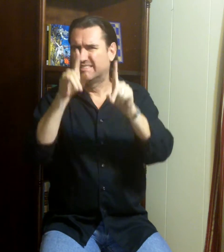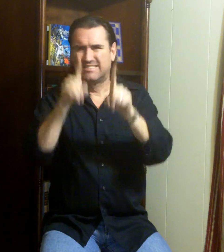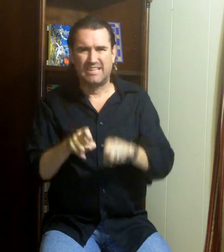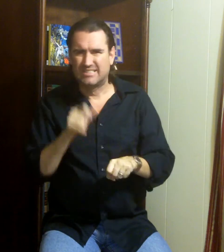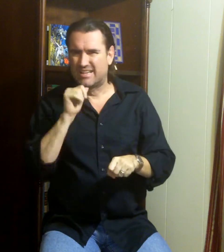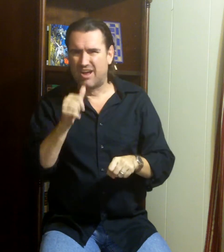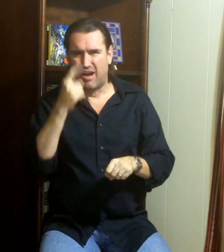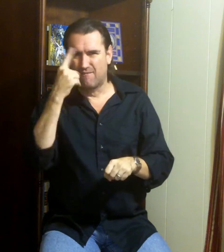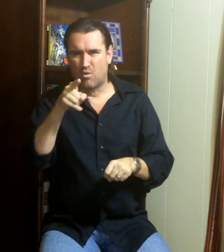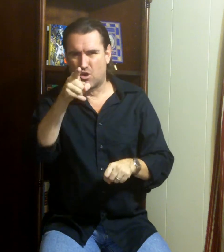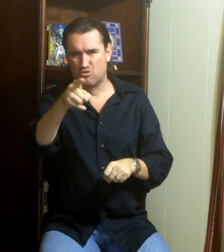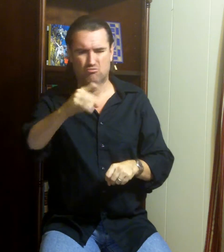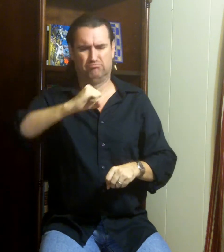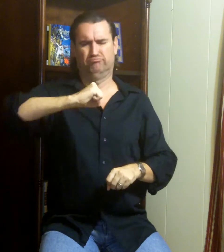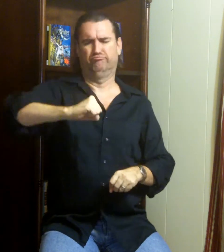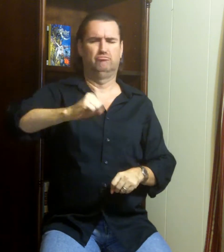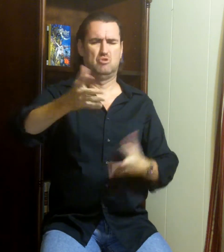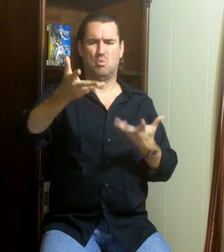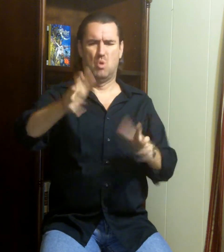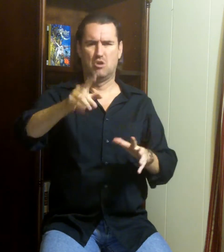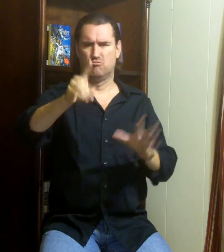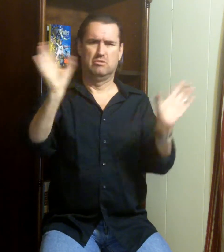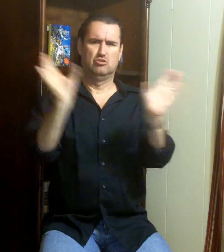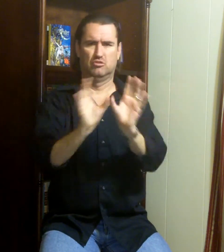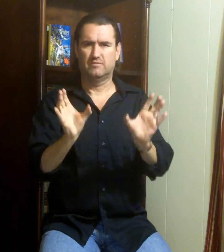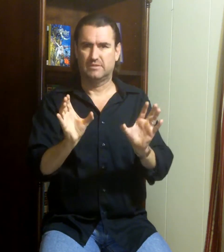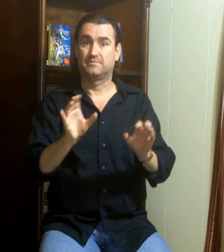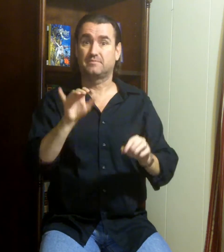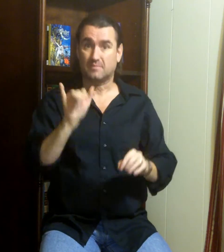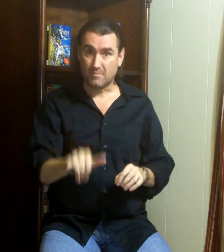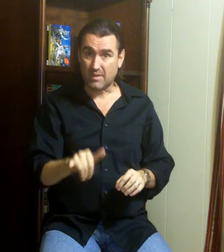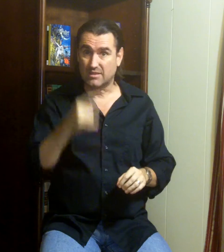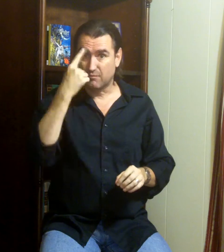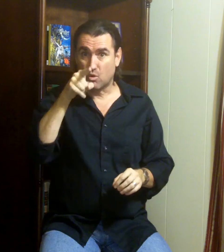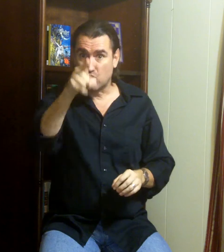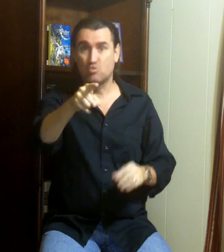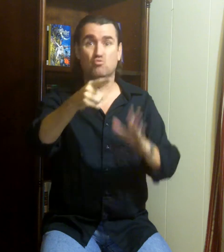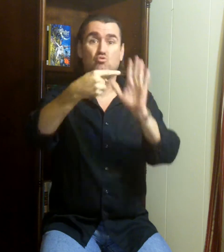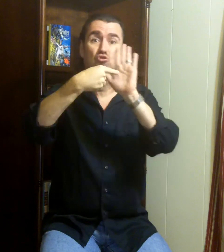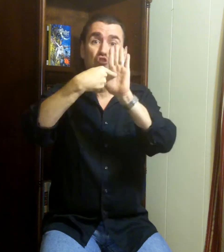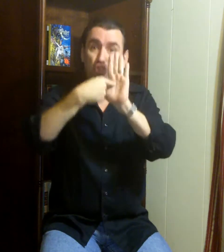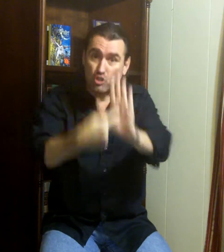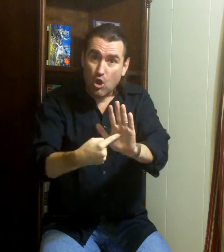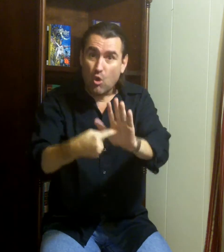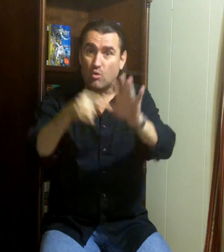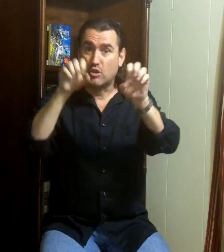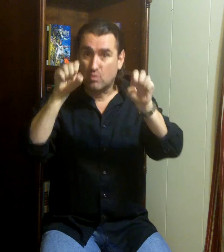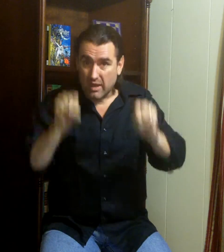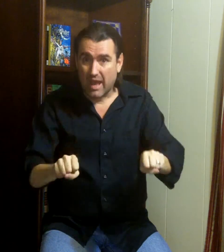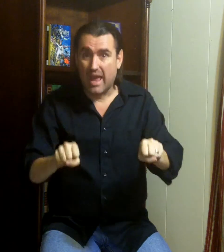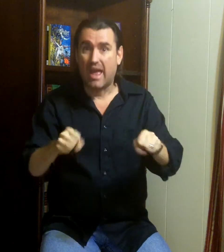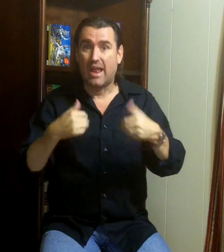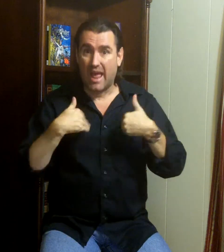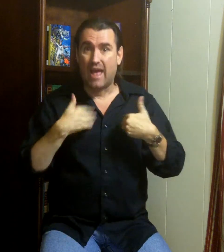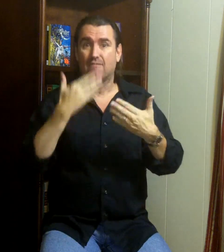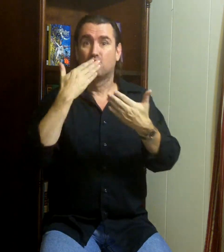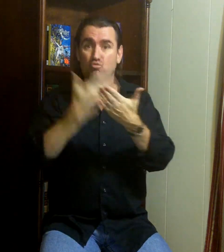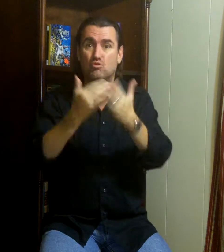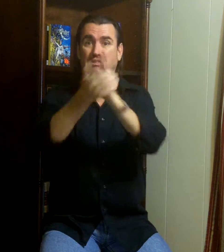make sure that you can demonstrate these basic tasks in a skillful way, because the tasks that they evaluate you